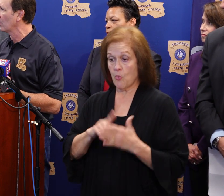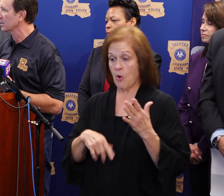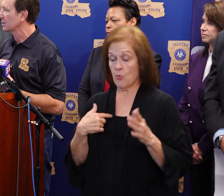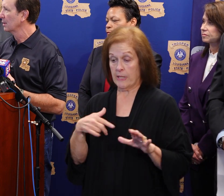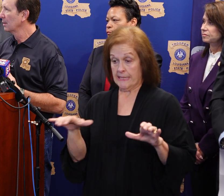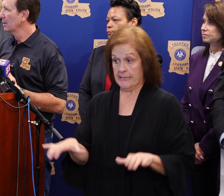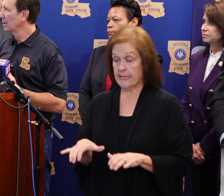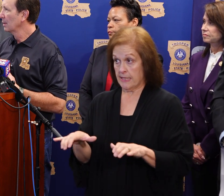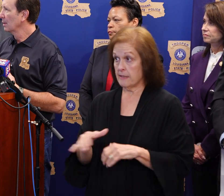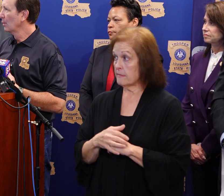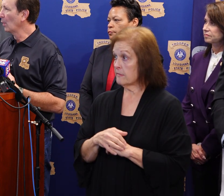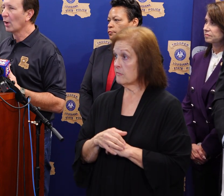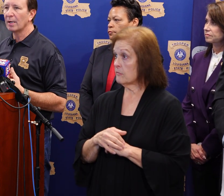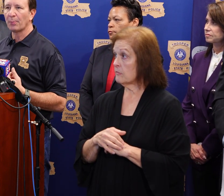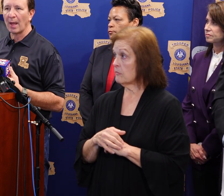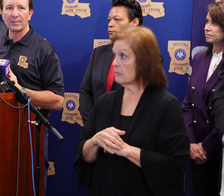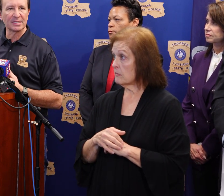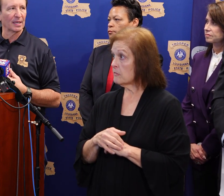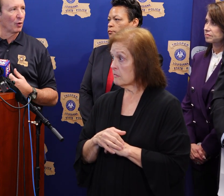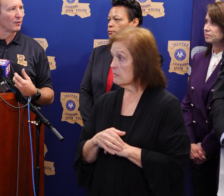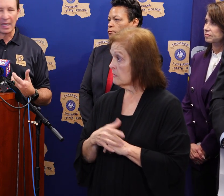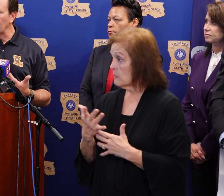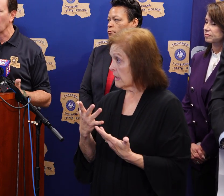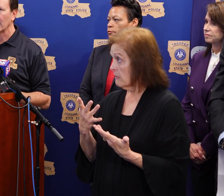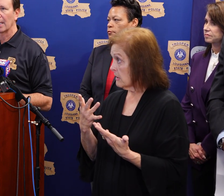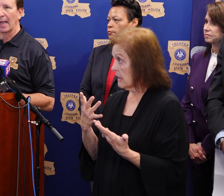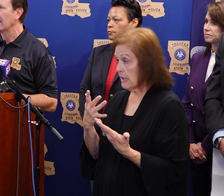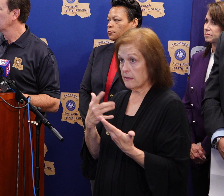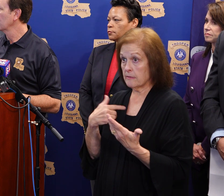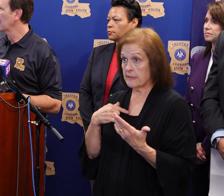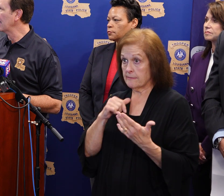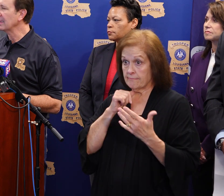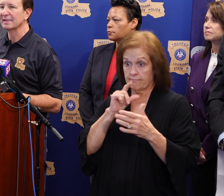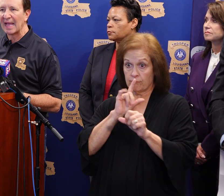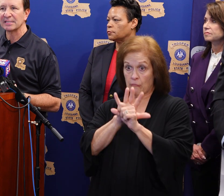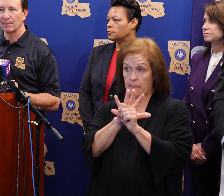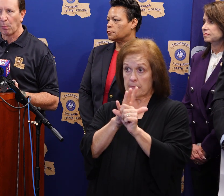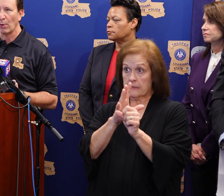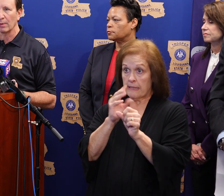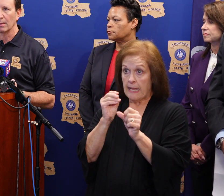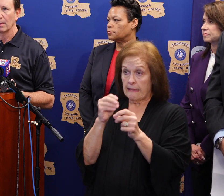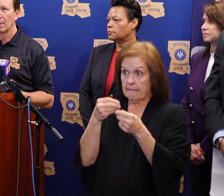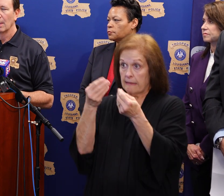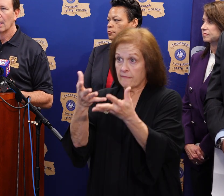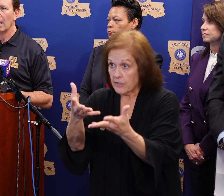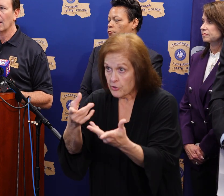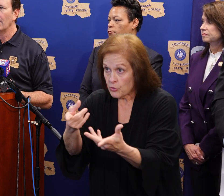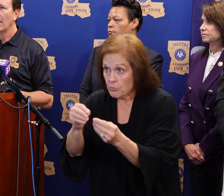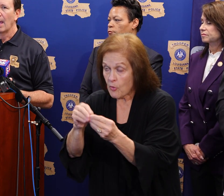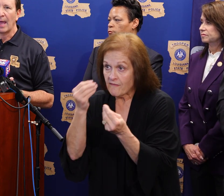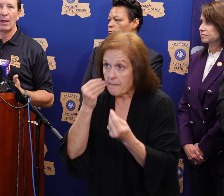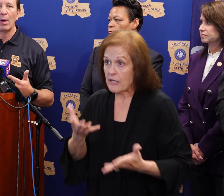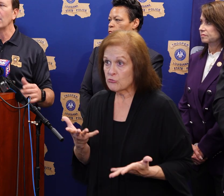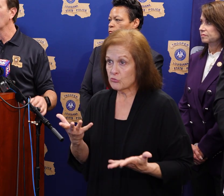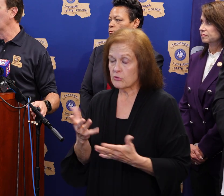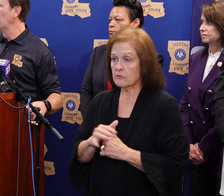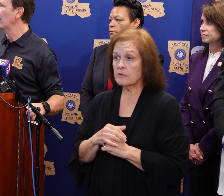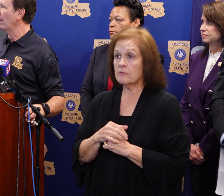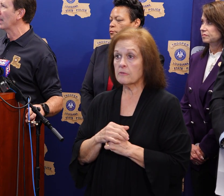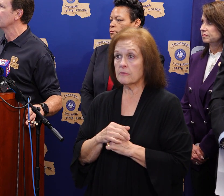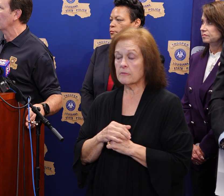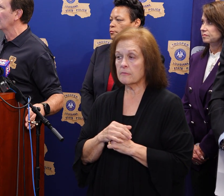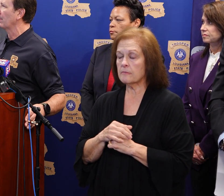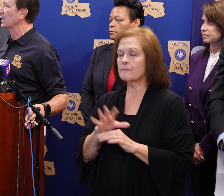we did was we're under-promising and over-delivering today. And I think that's important. And I want